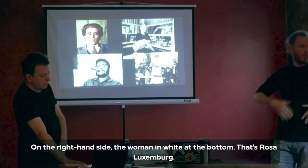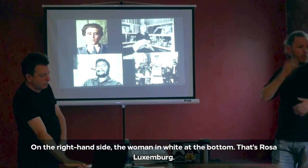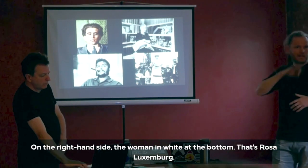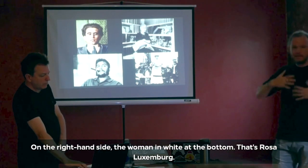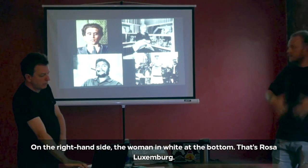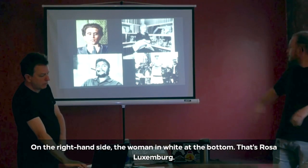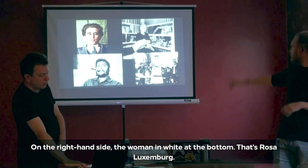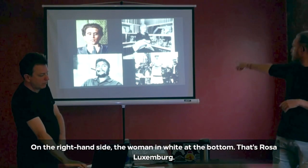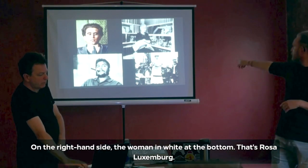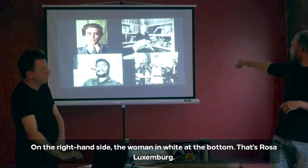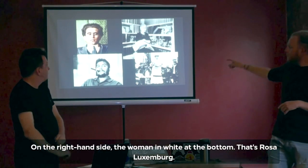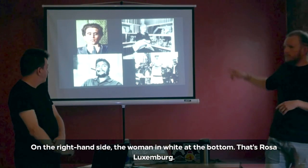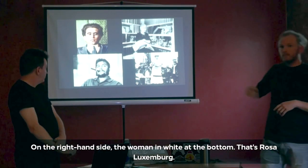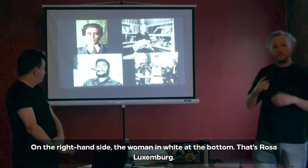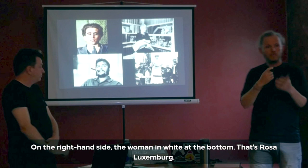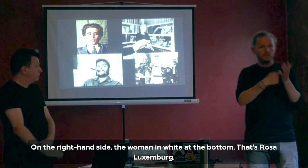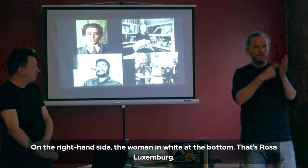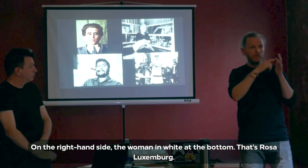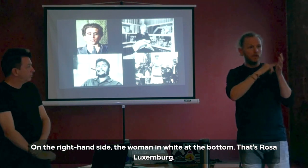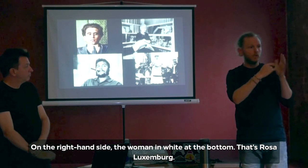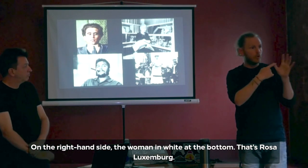On the right-hand side, the woman in white at the bottom.